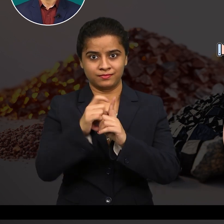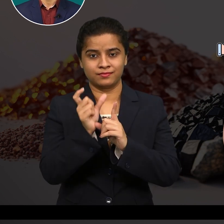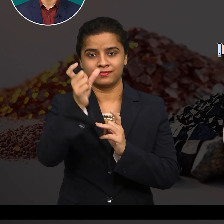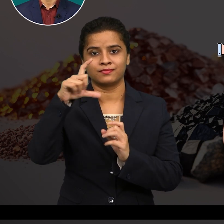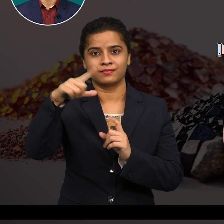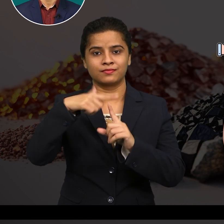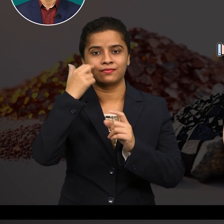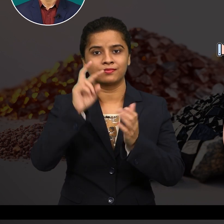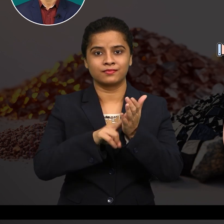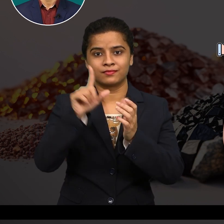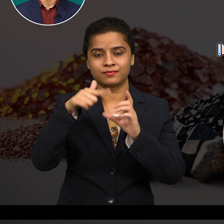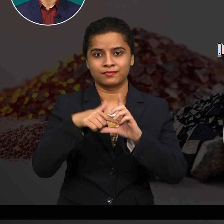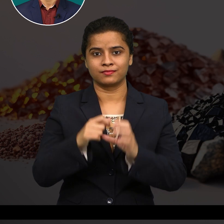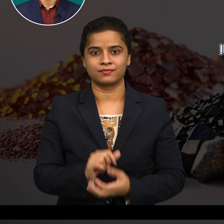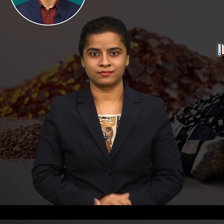ductile,